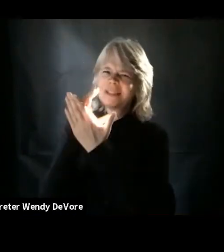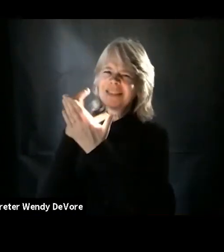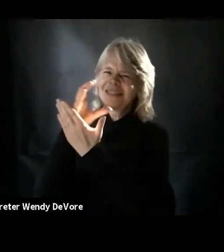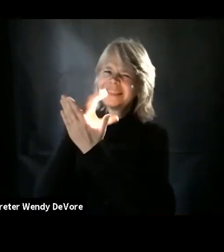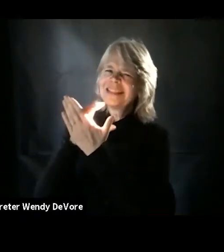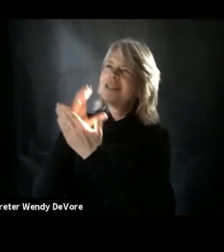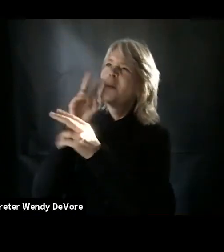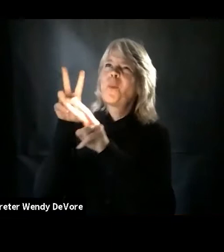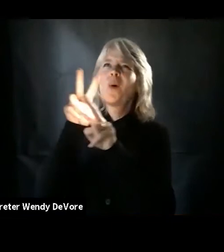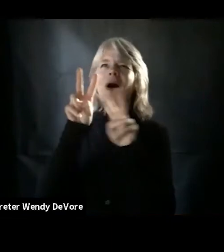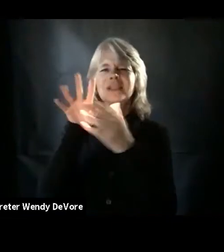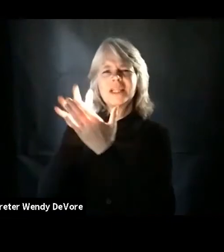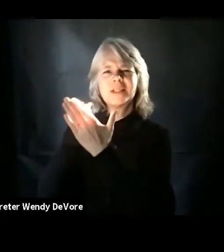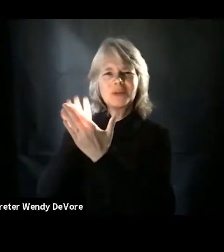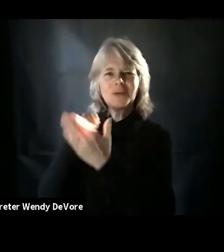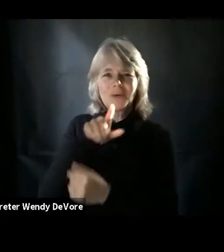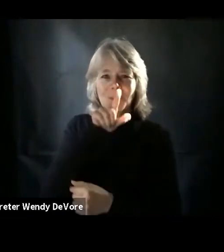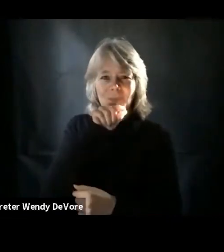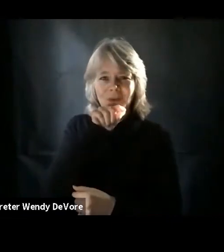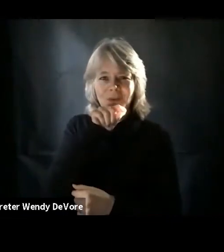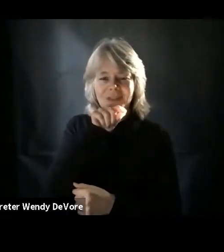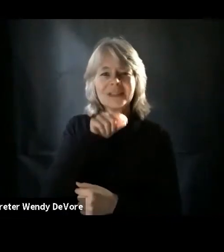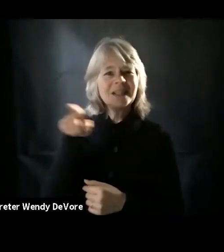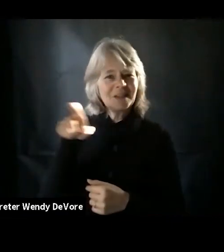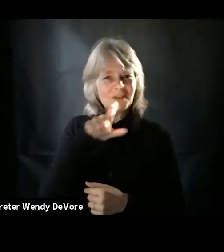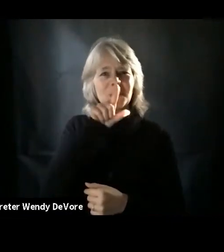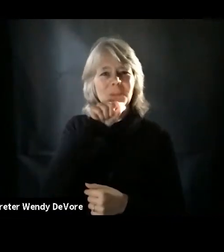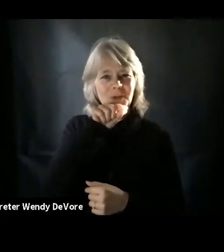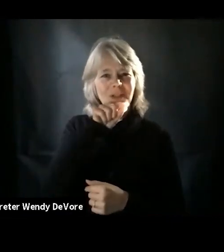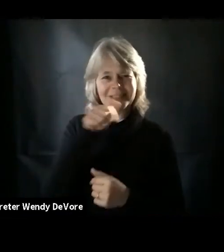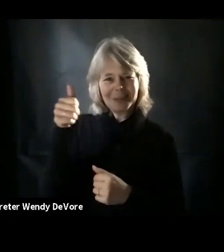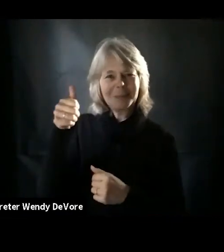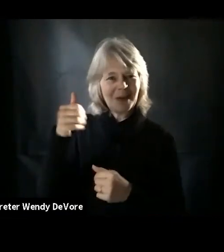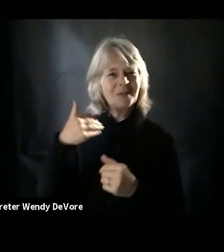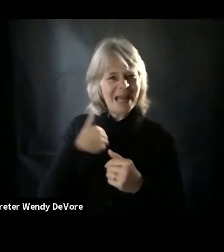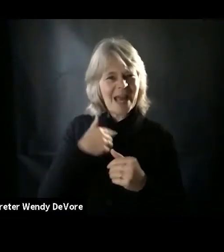and to remember that even birds show us faith.